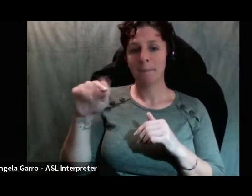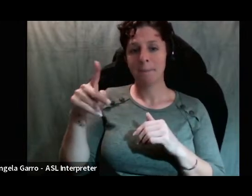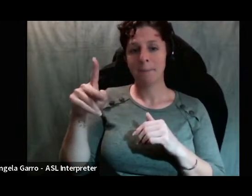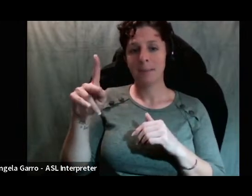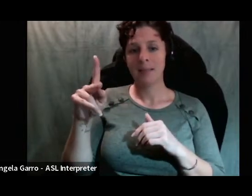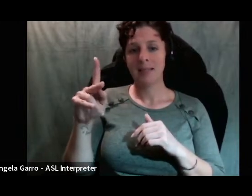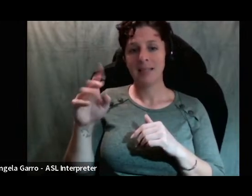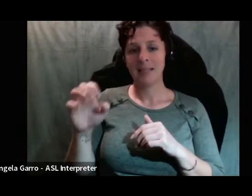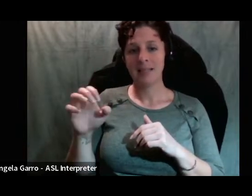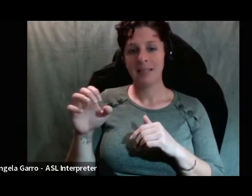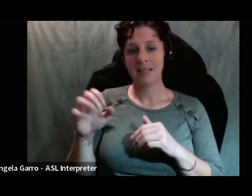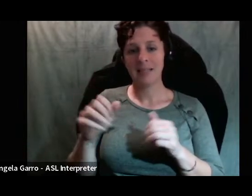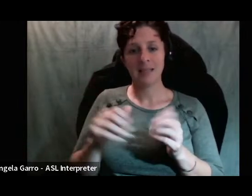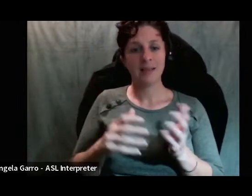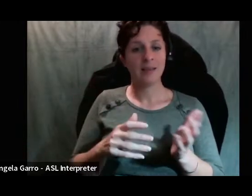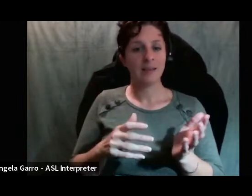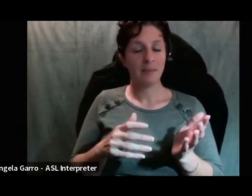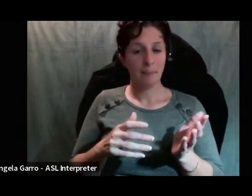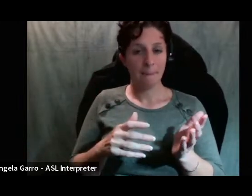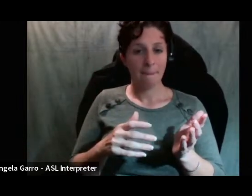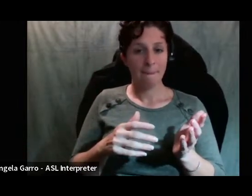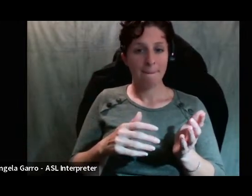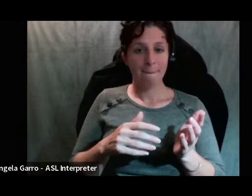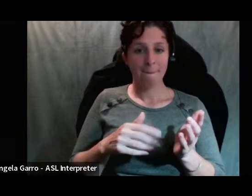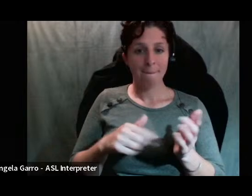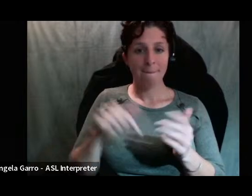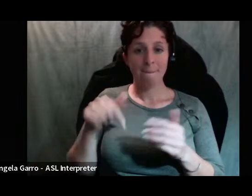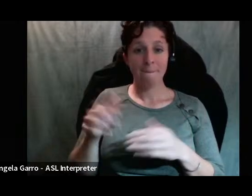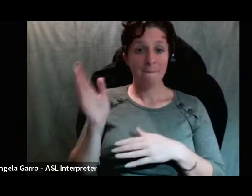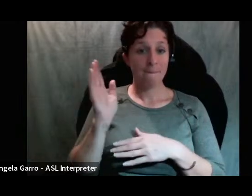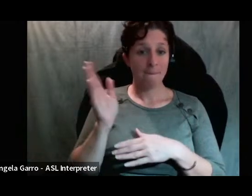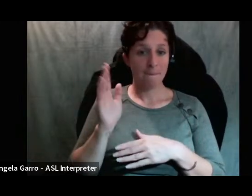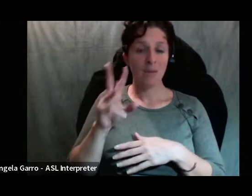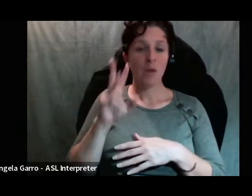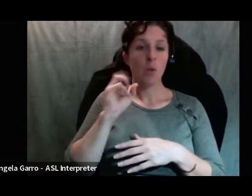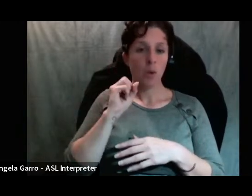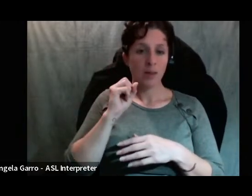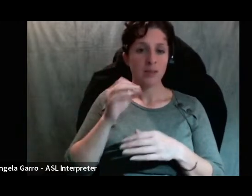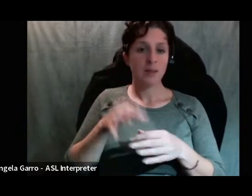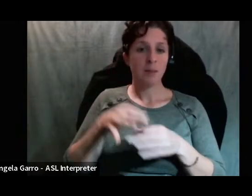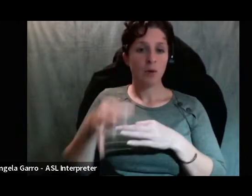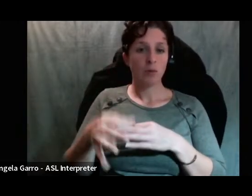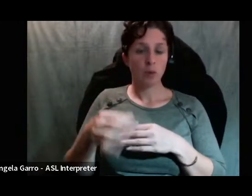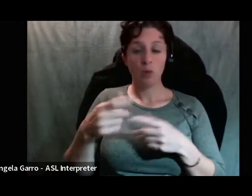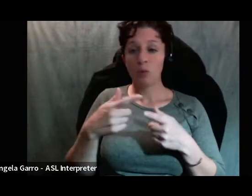All right, without further ado, this presentation was postponed from